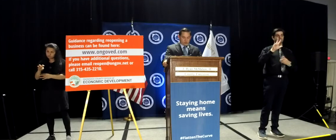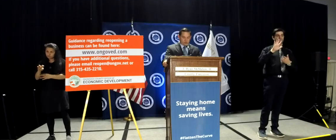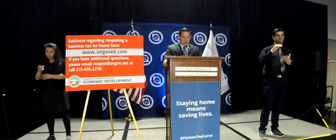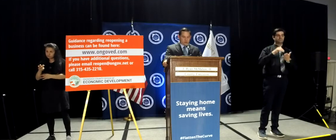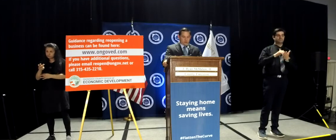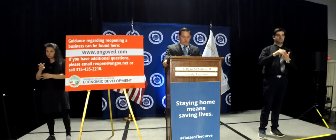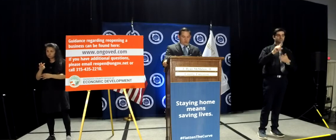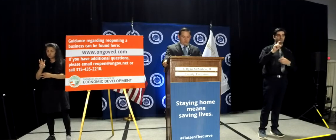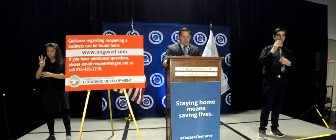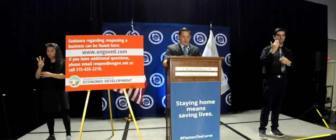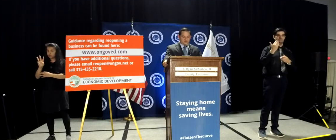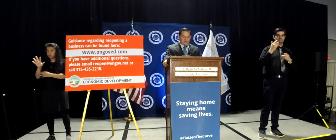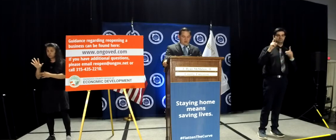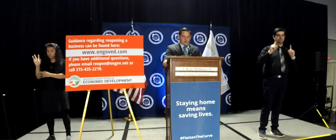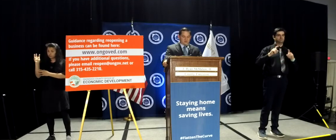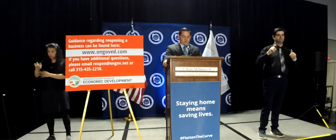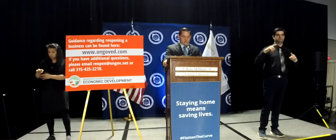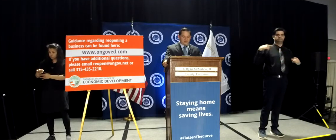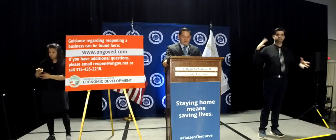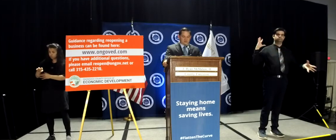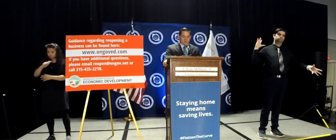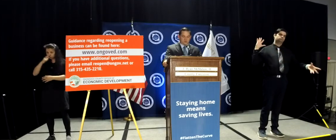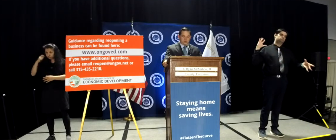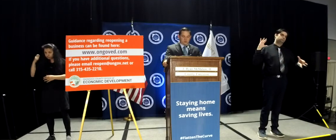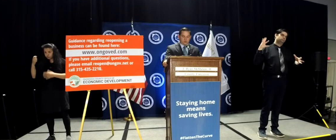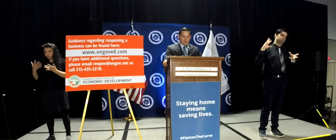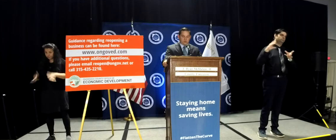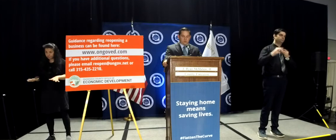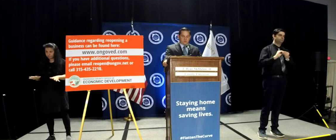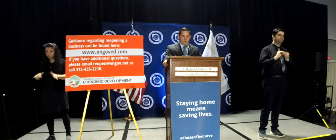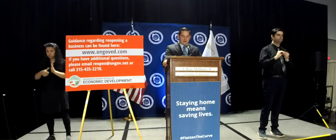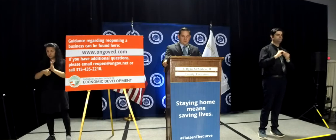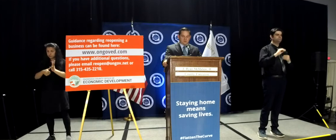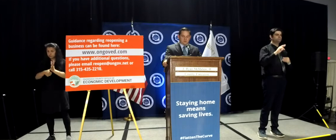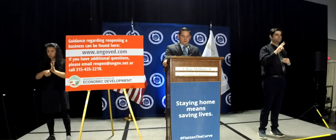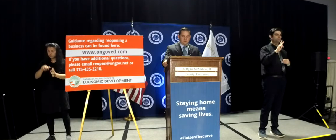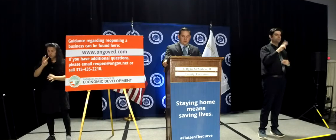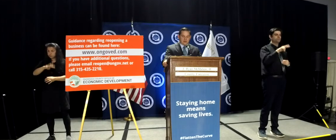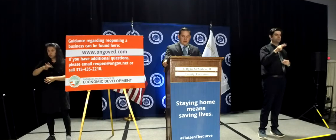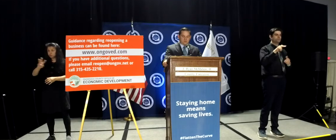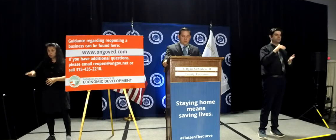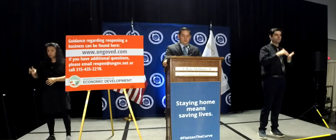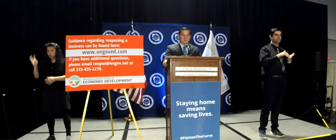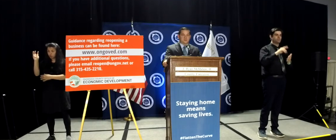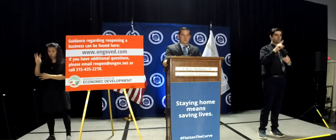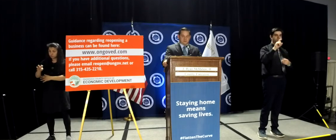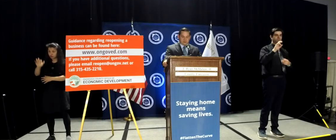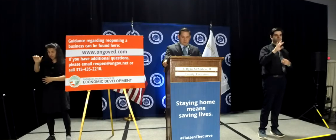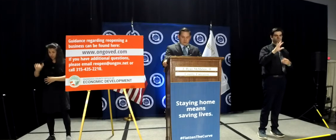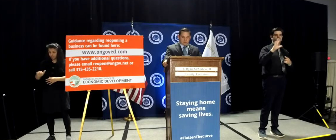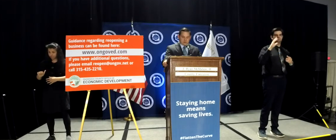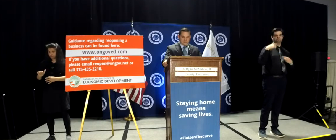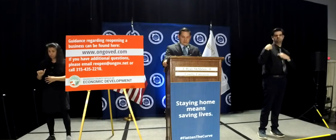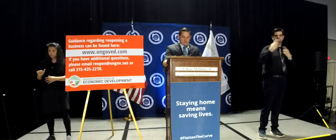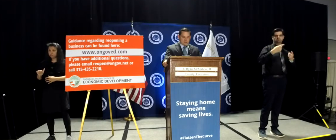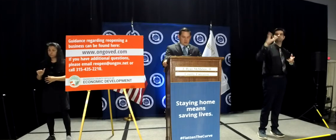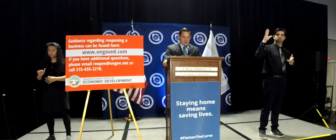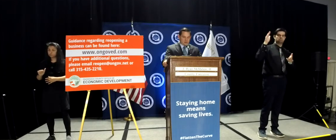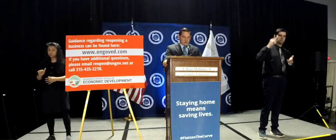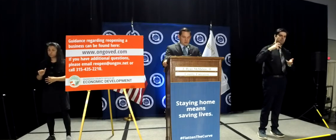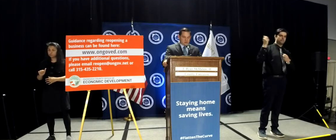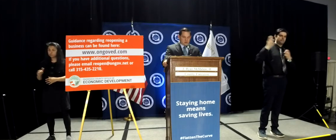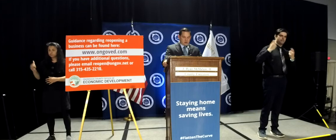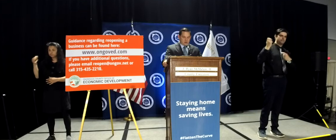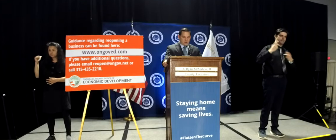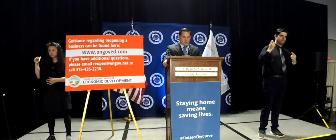at this point. 33,971 tests have been returned. 1,359 returned since yesterday, so a lot of tests came